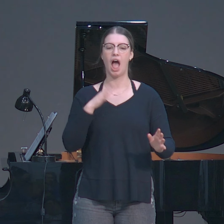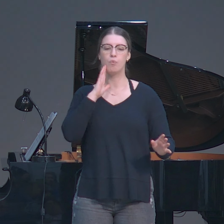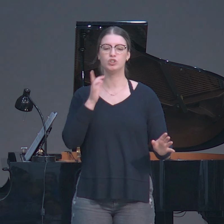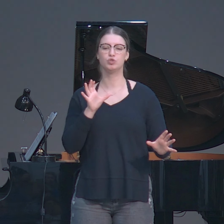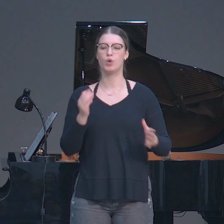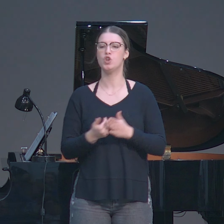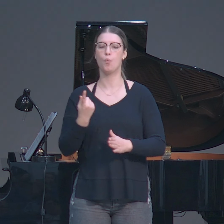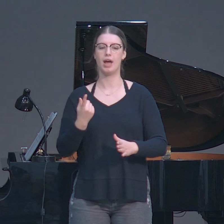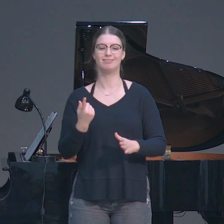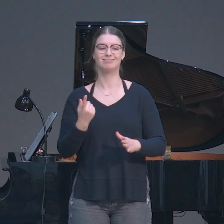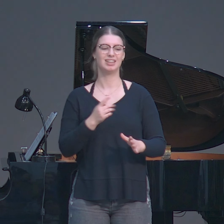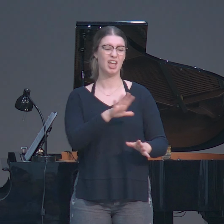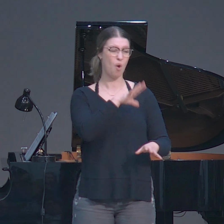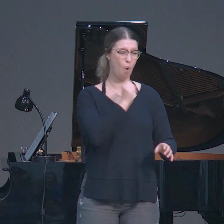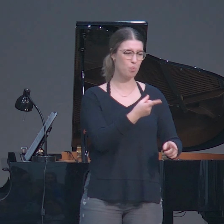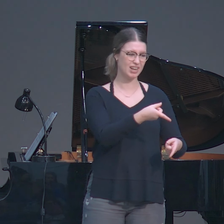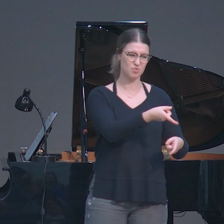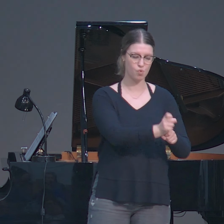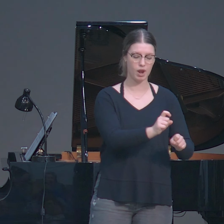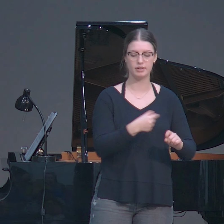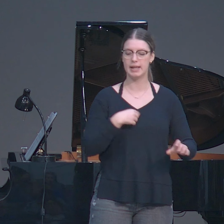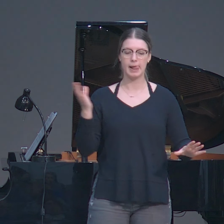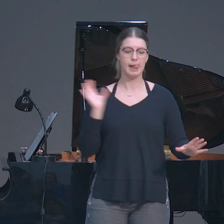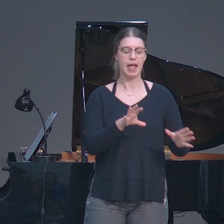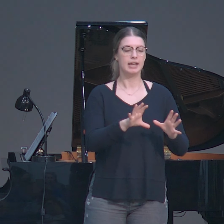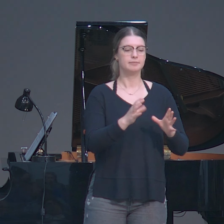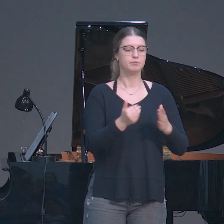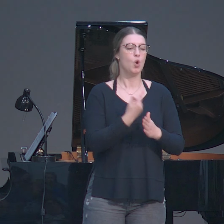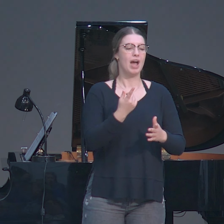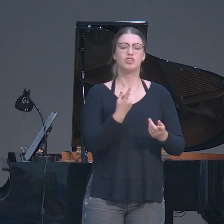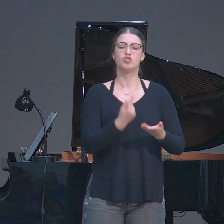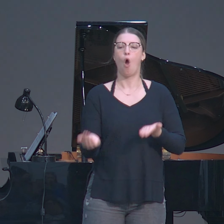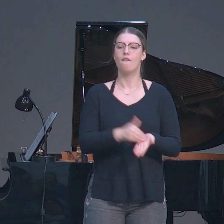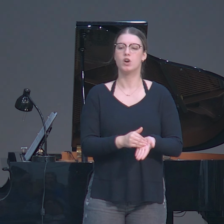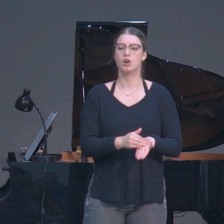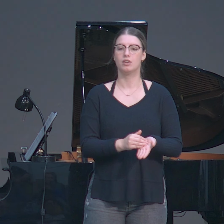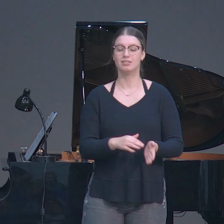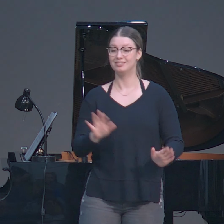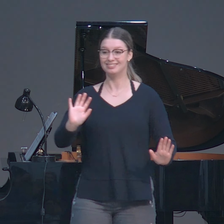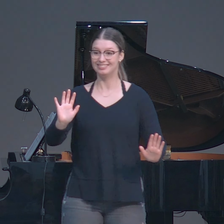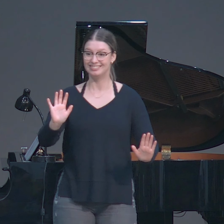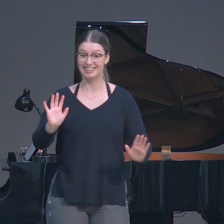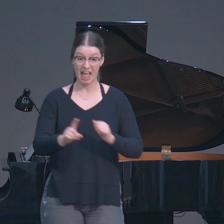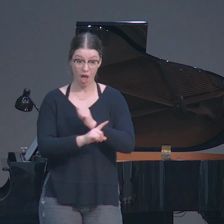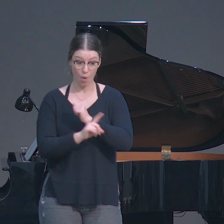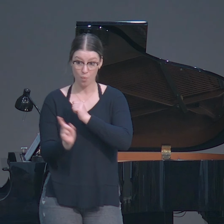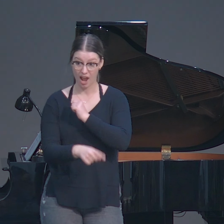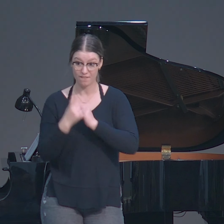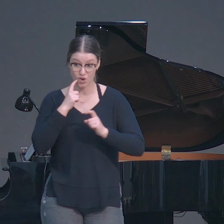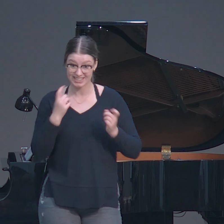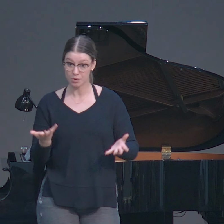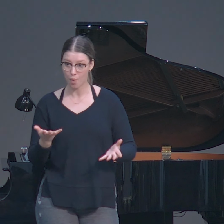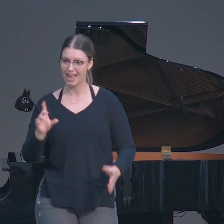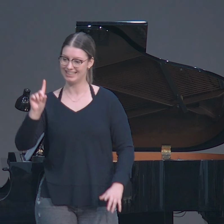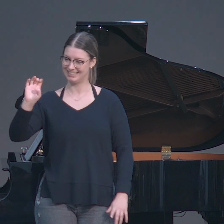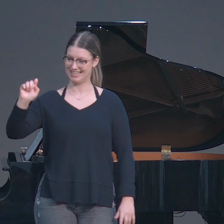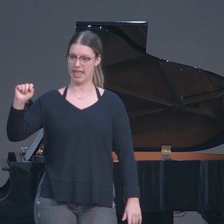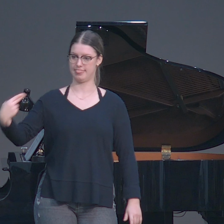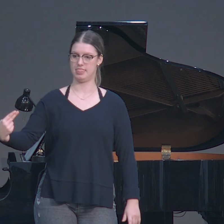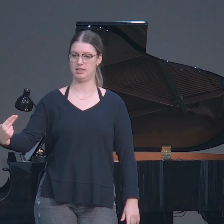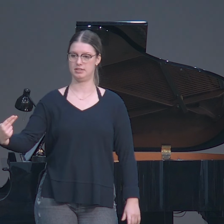covenant because you blew the old one. No. The wages of sin is death.